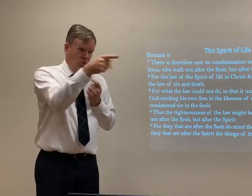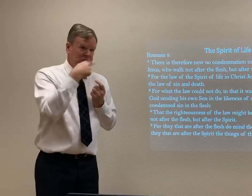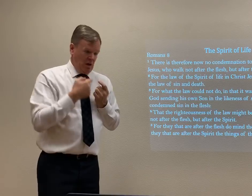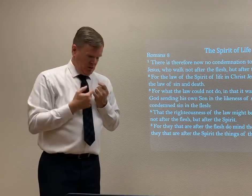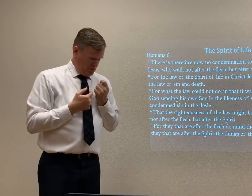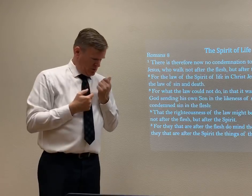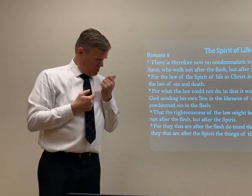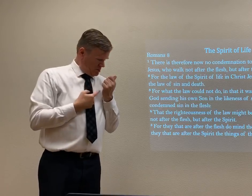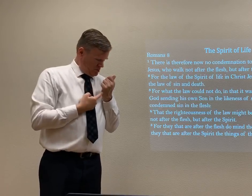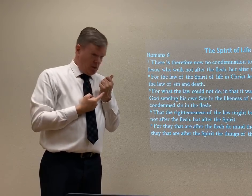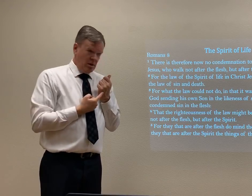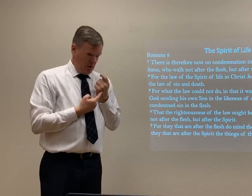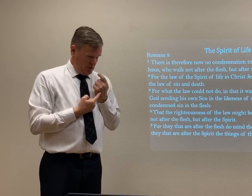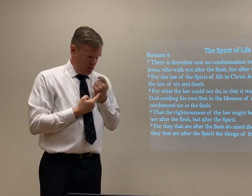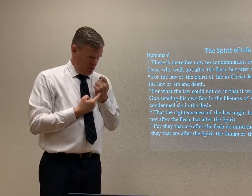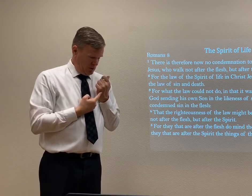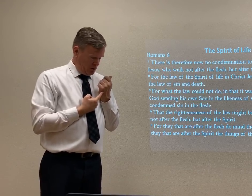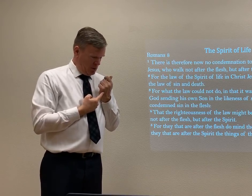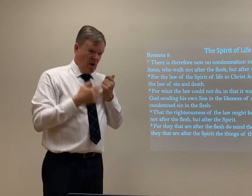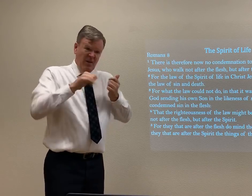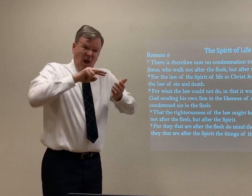No. Getting rid of it.